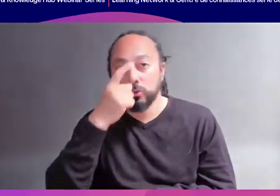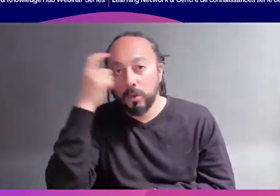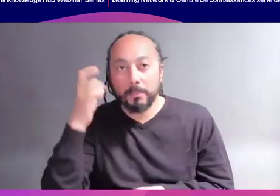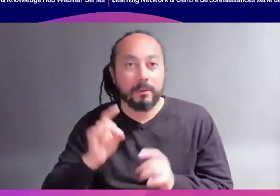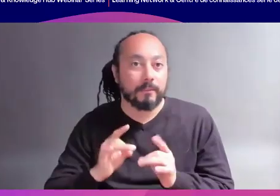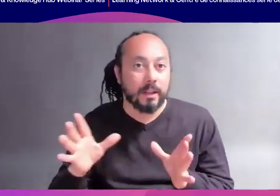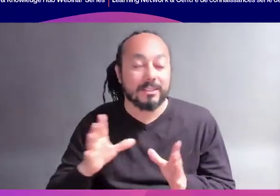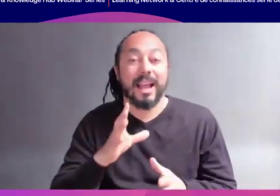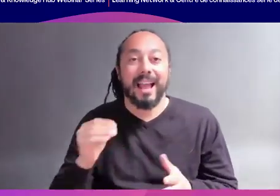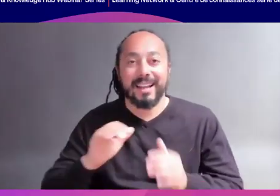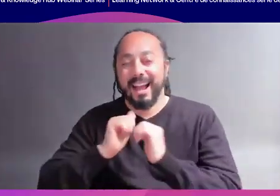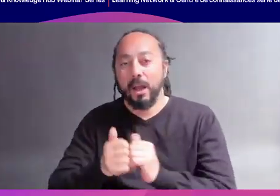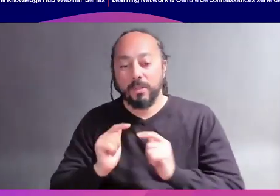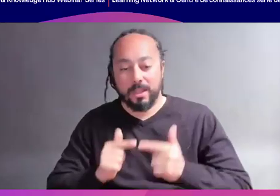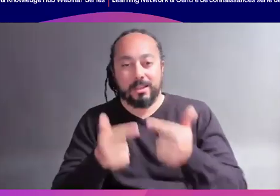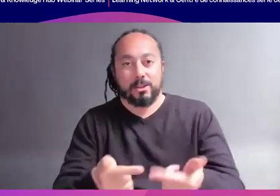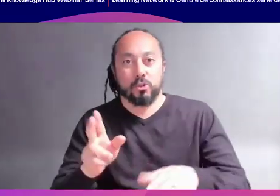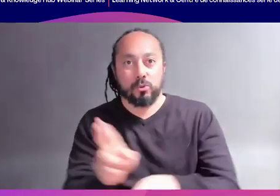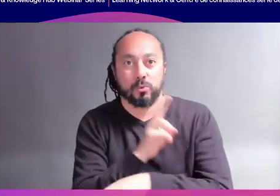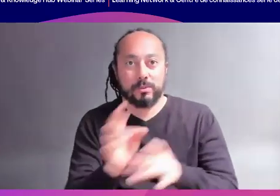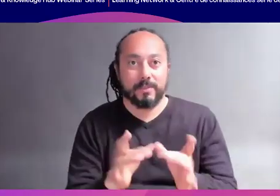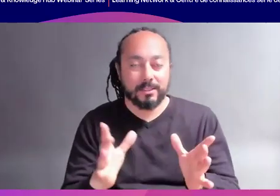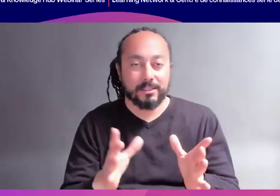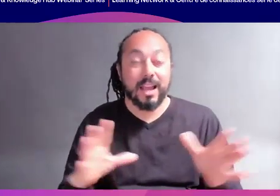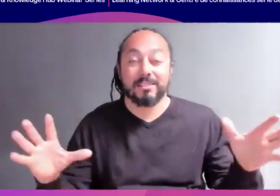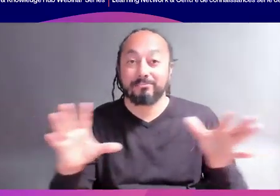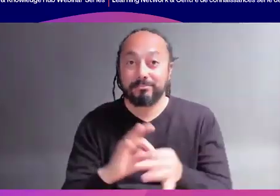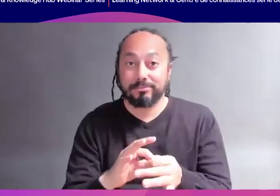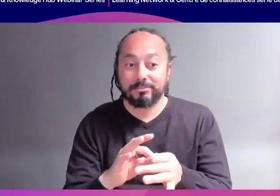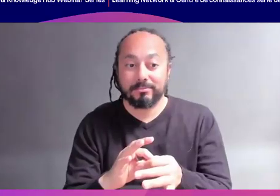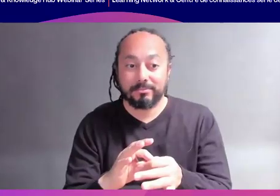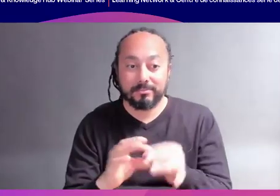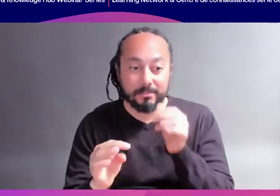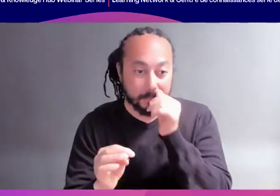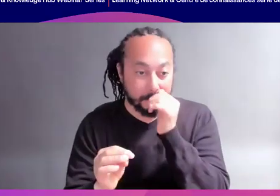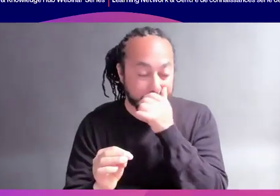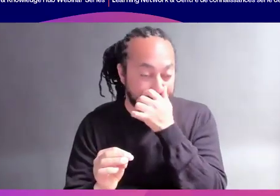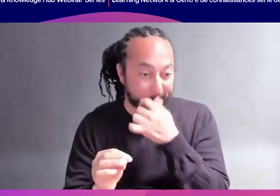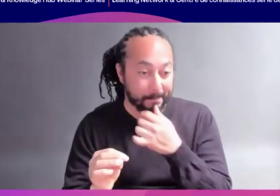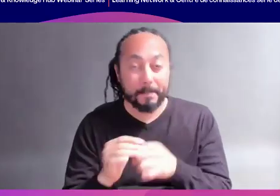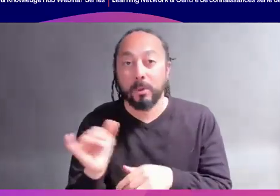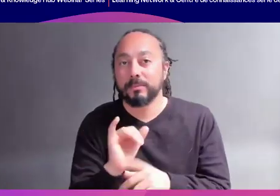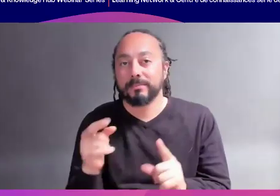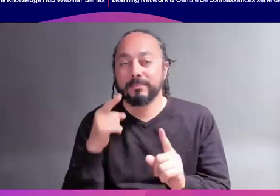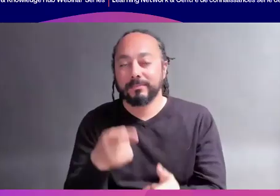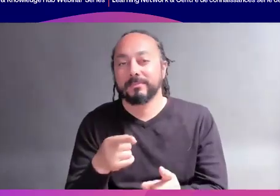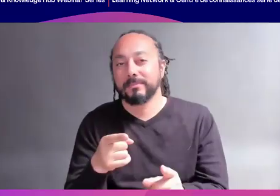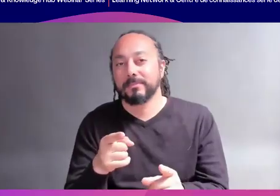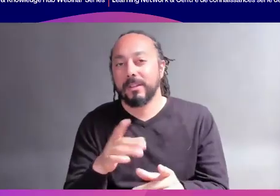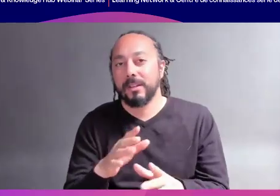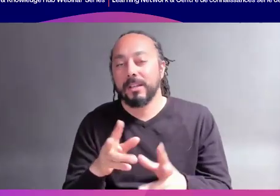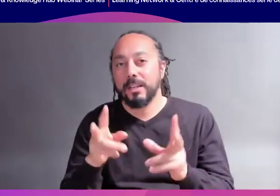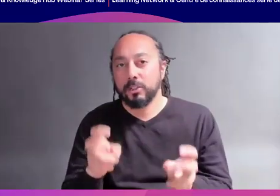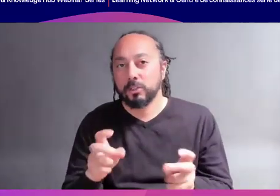their use of violence, and making the connection between those things, and also specifically around the issue